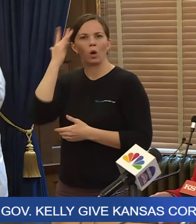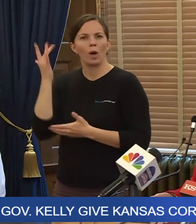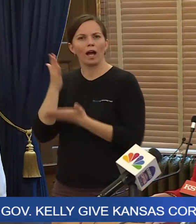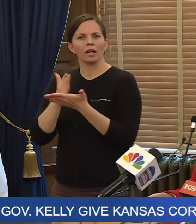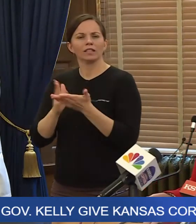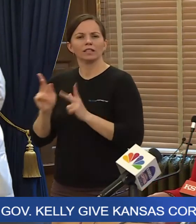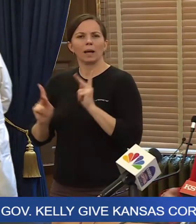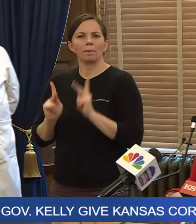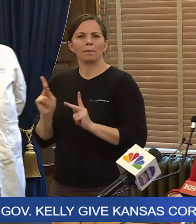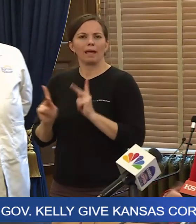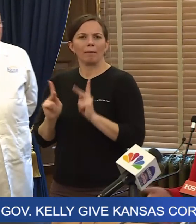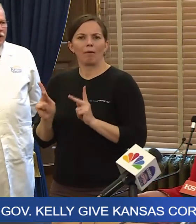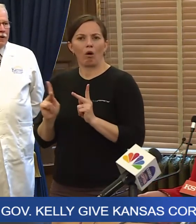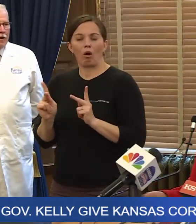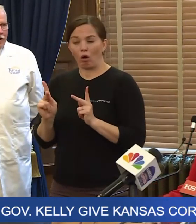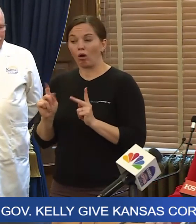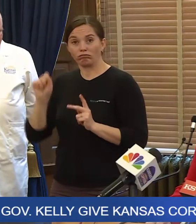not